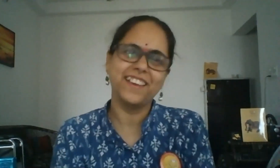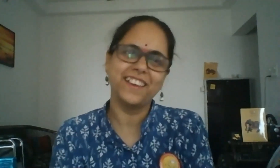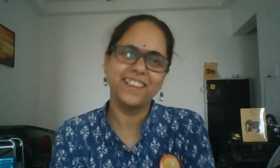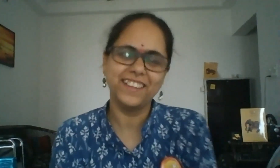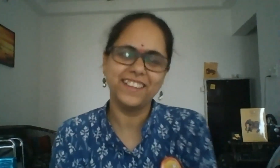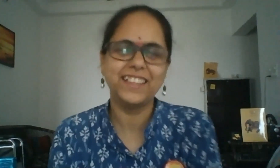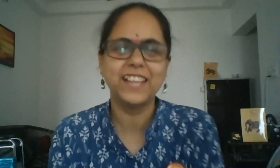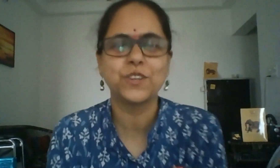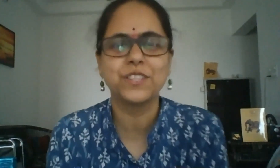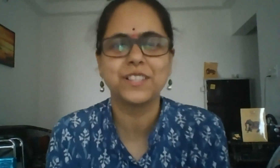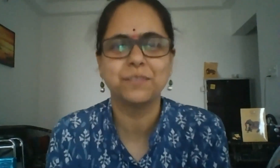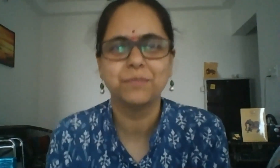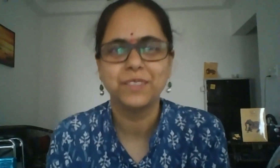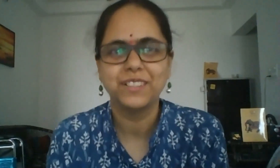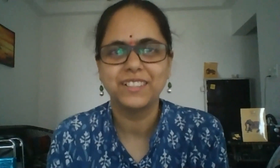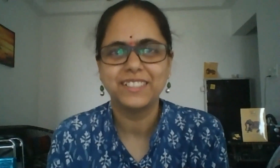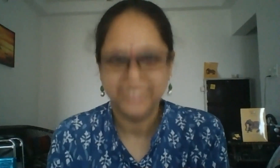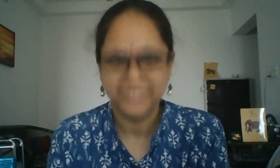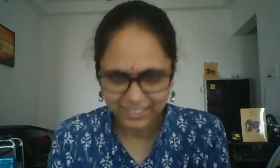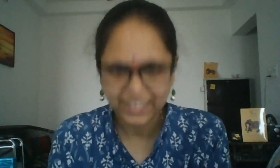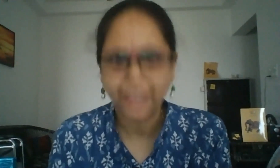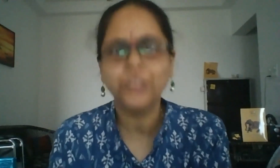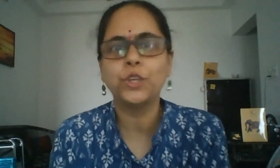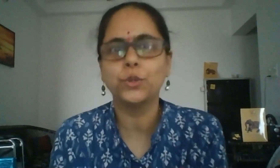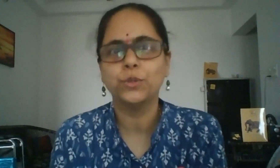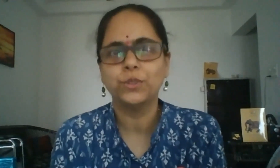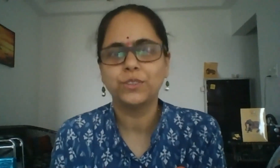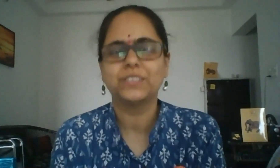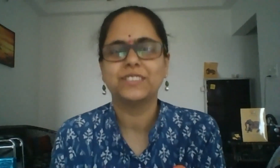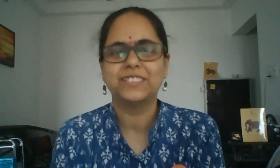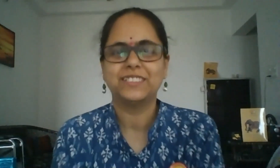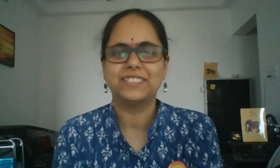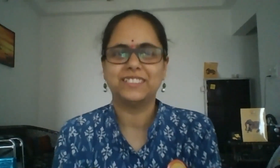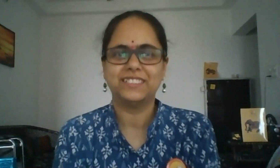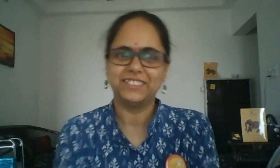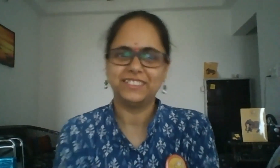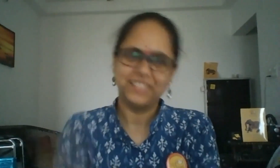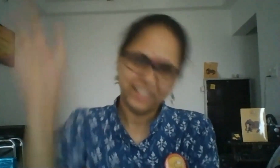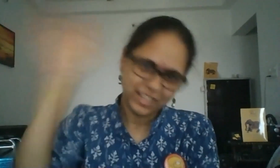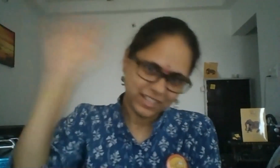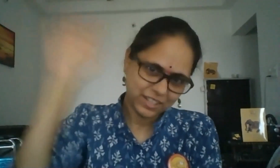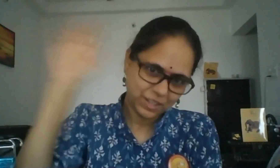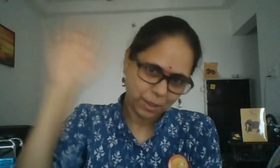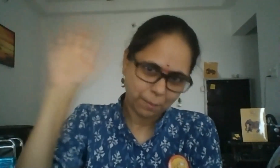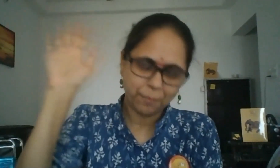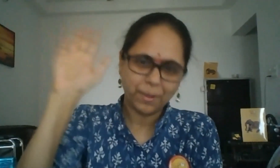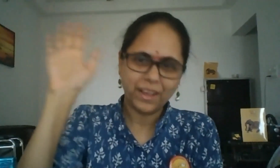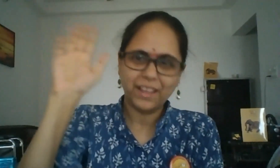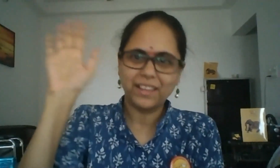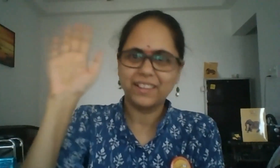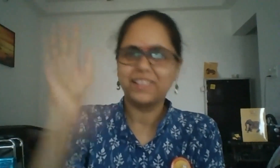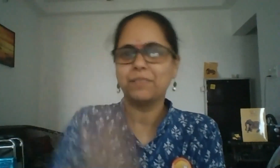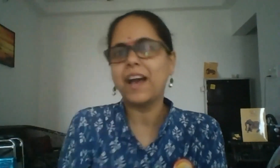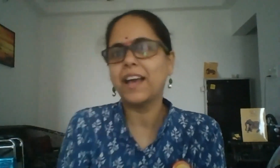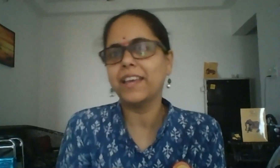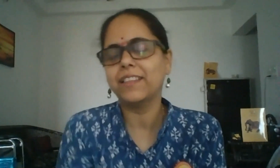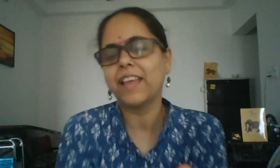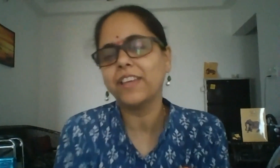that, for the great initiative. Thank you, and bye. Bye, everyone. Bye. Bye, sir.